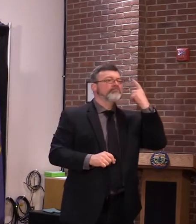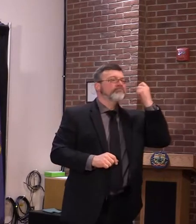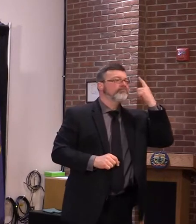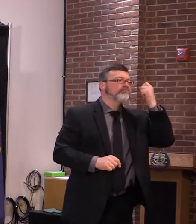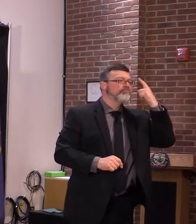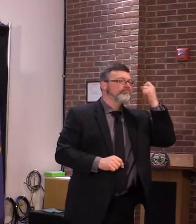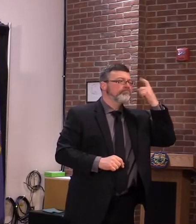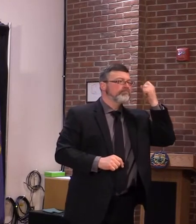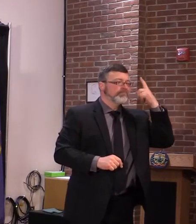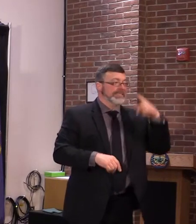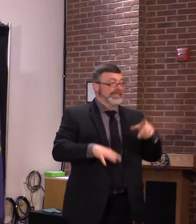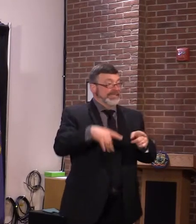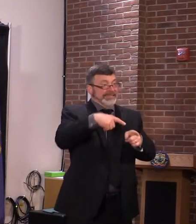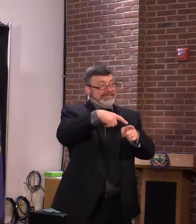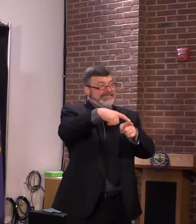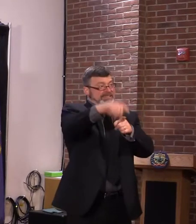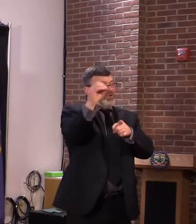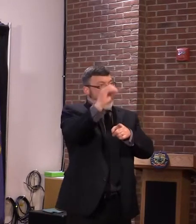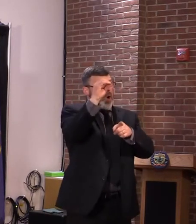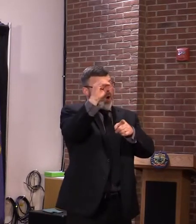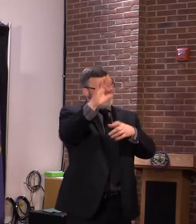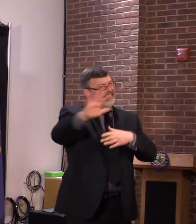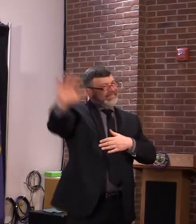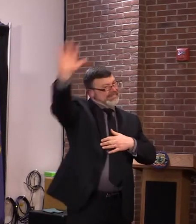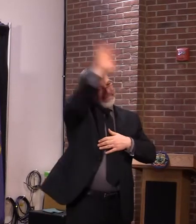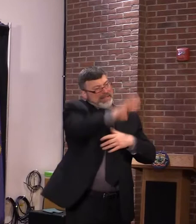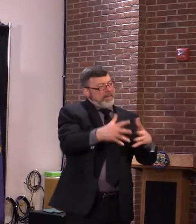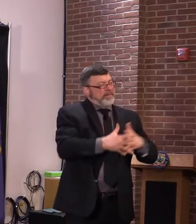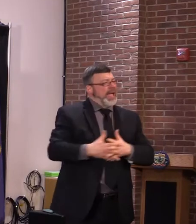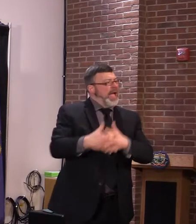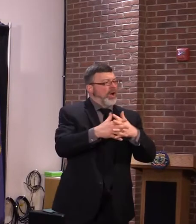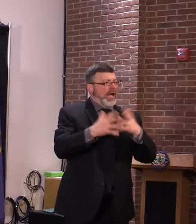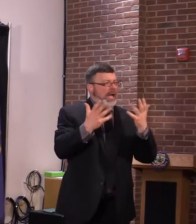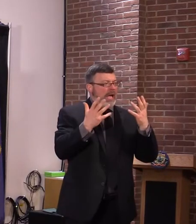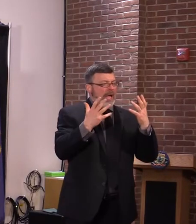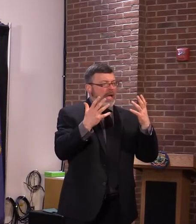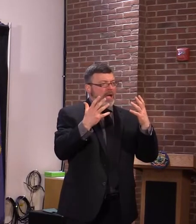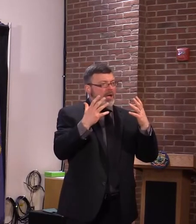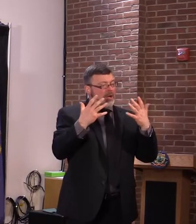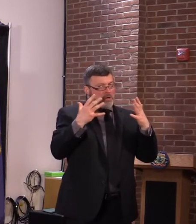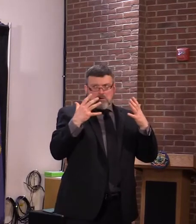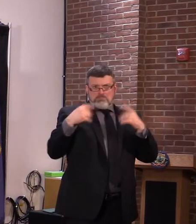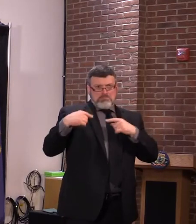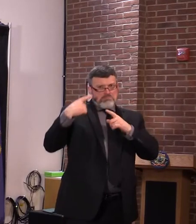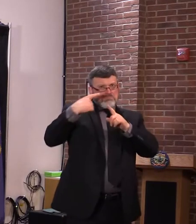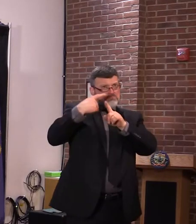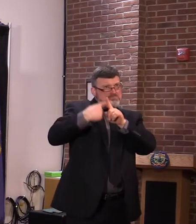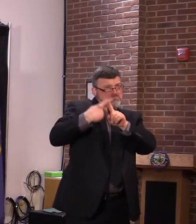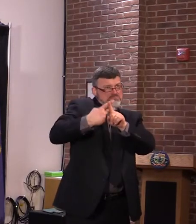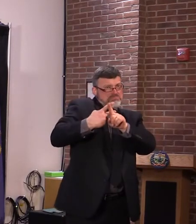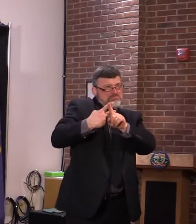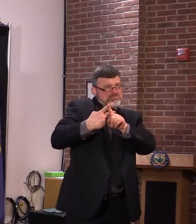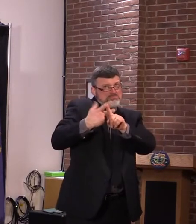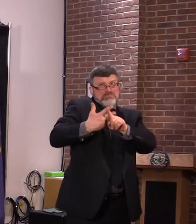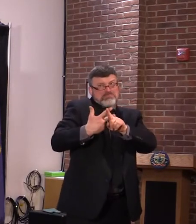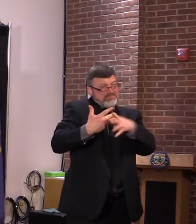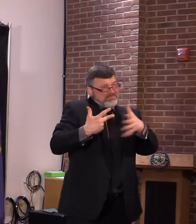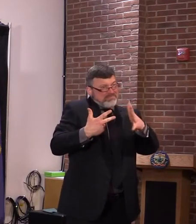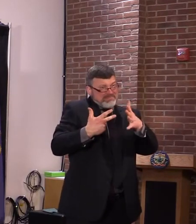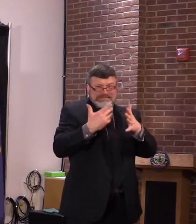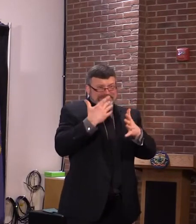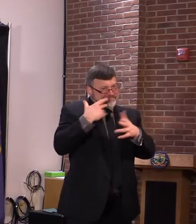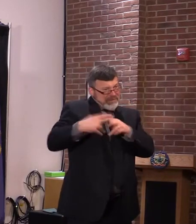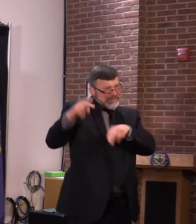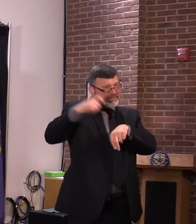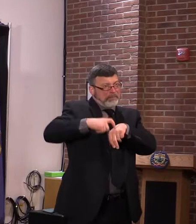the order of weeks and not months. The national organizations that set guidelines and provide guidance